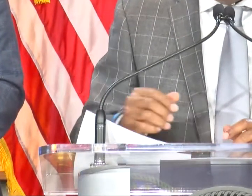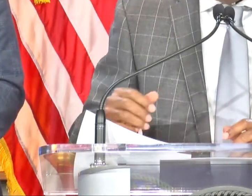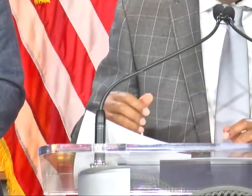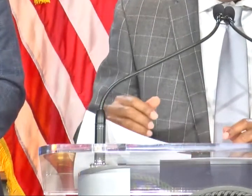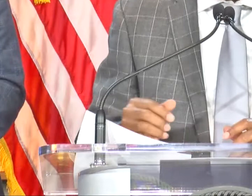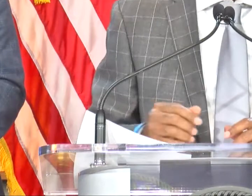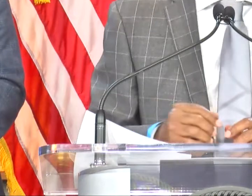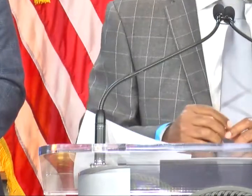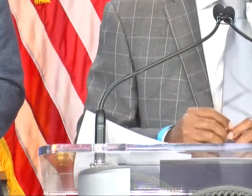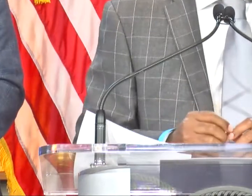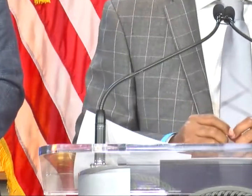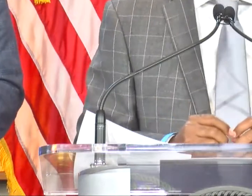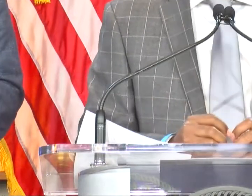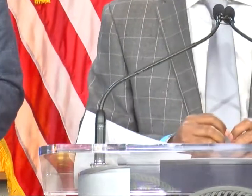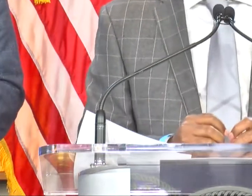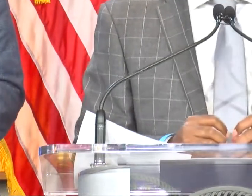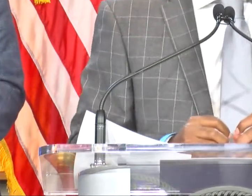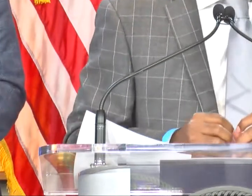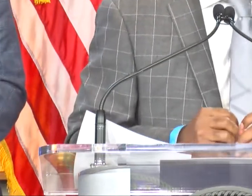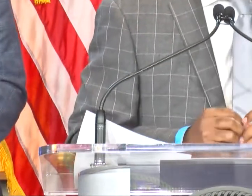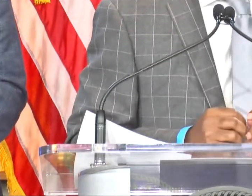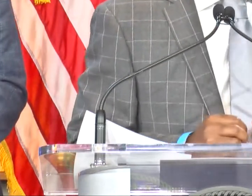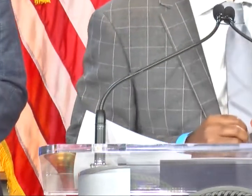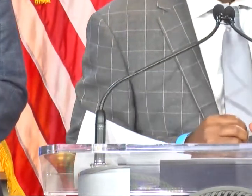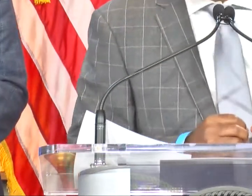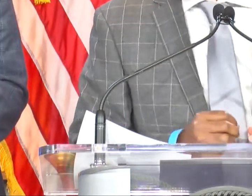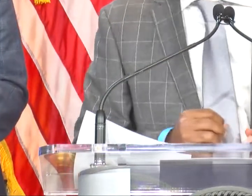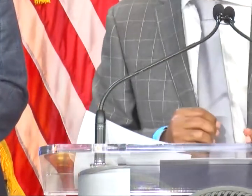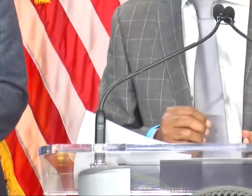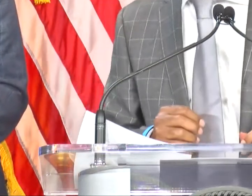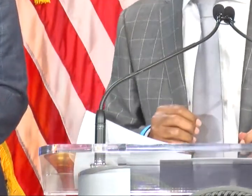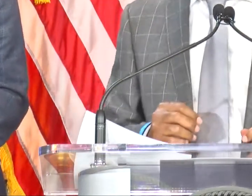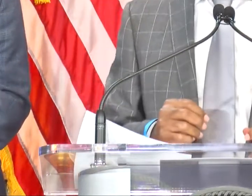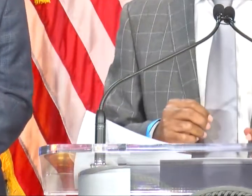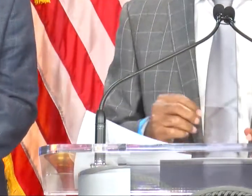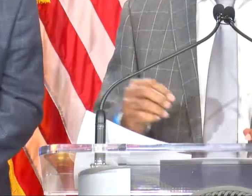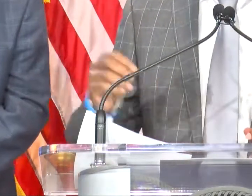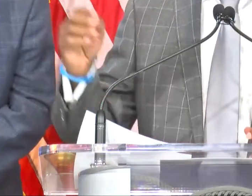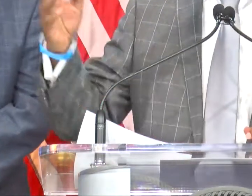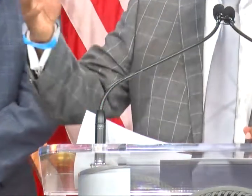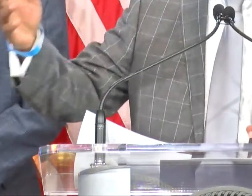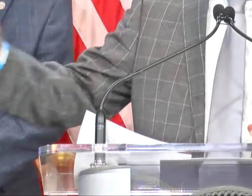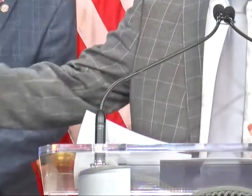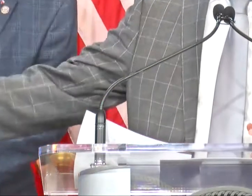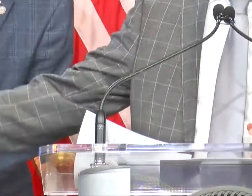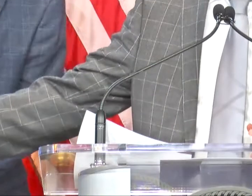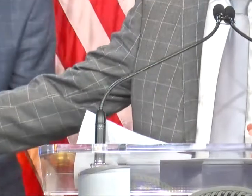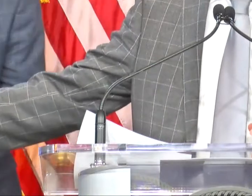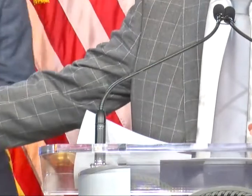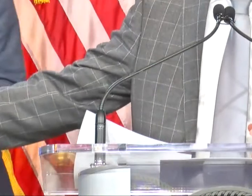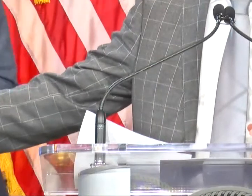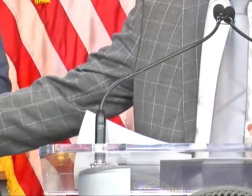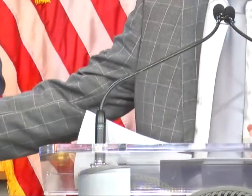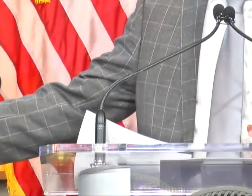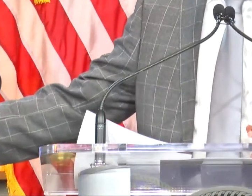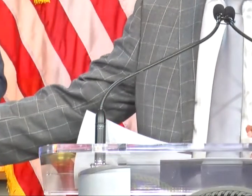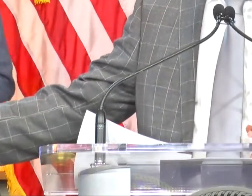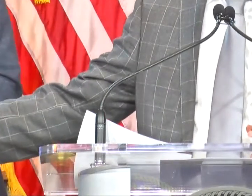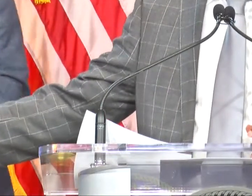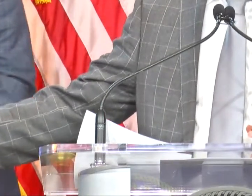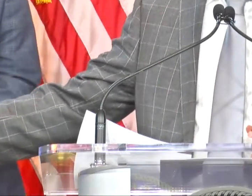Locke, who is with the STUDEWOOD. Where's Barbara? Over here, Mayor. Be on the call there. Barbara, come and get us a bit